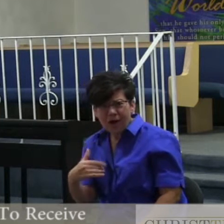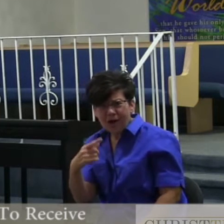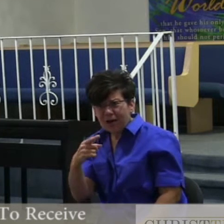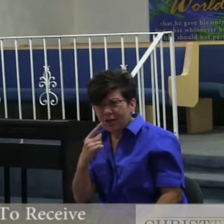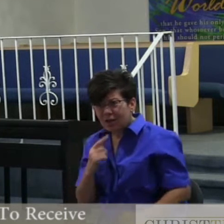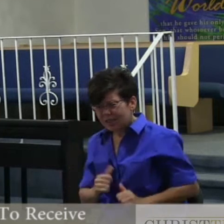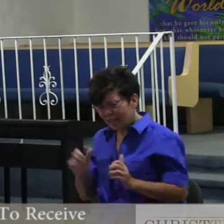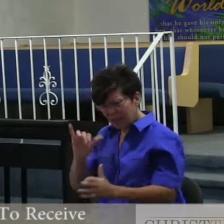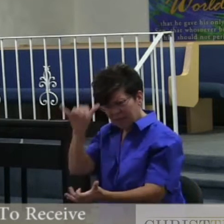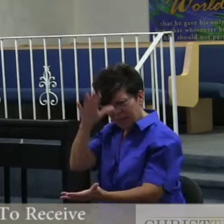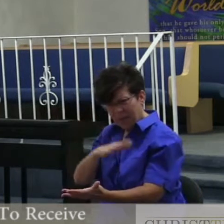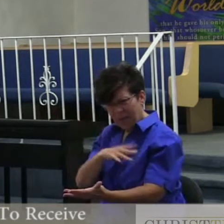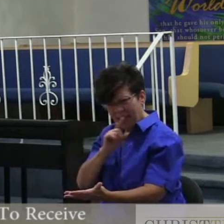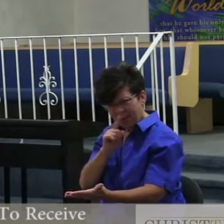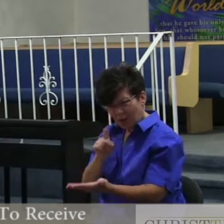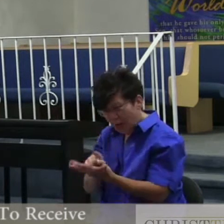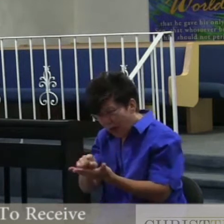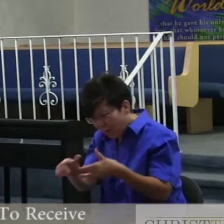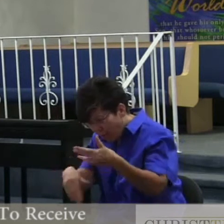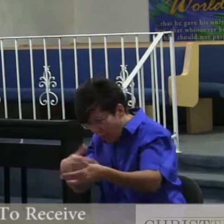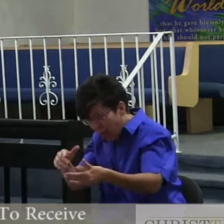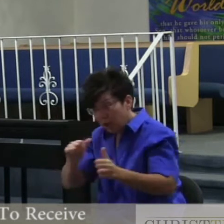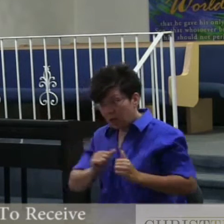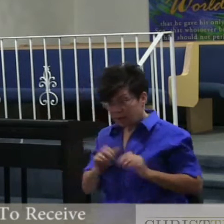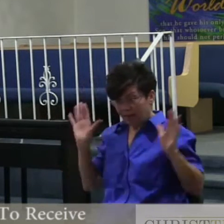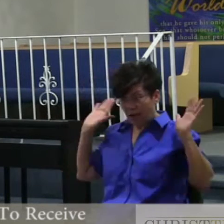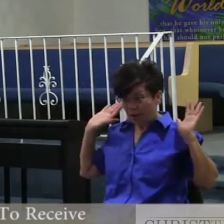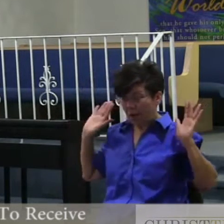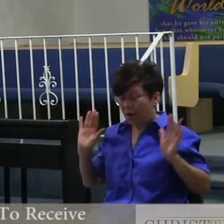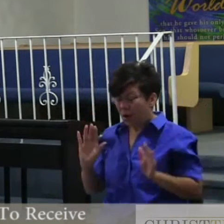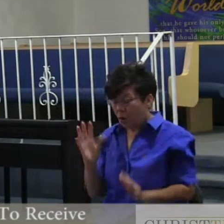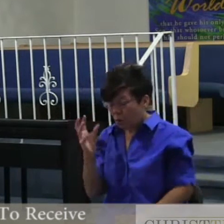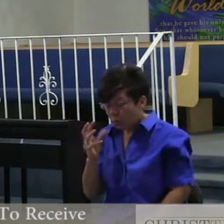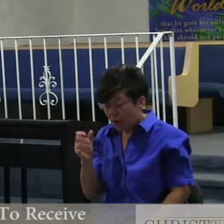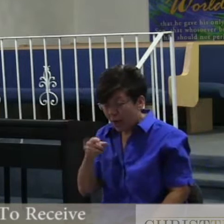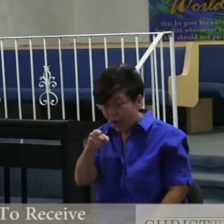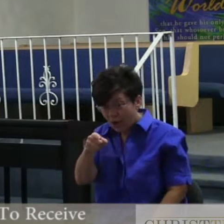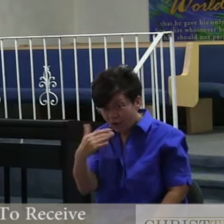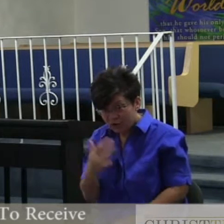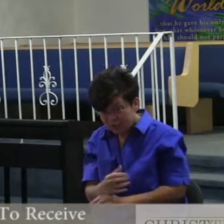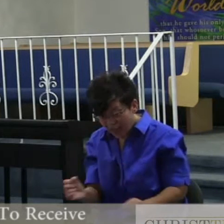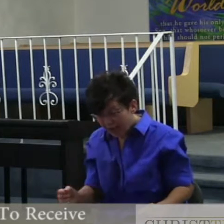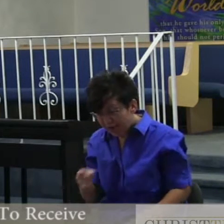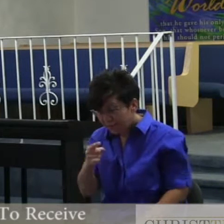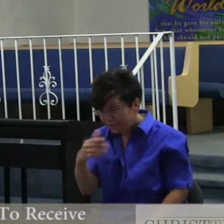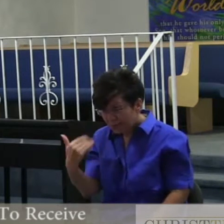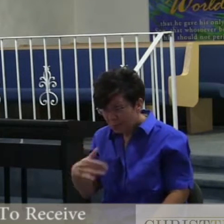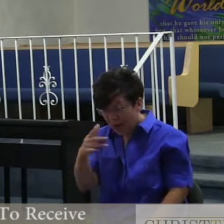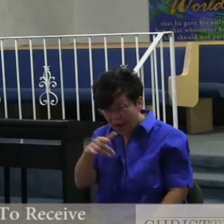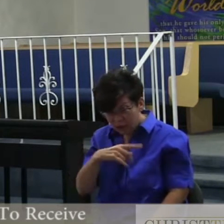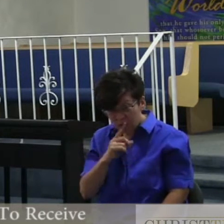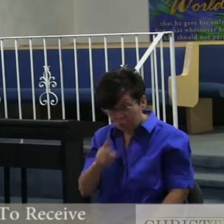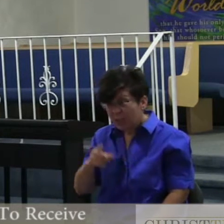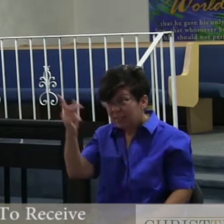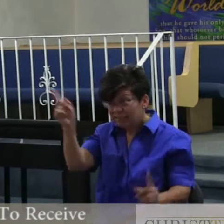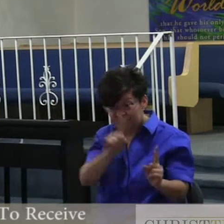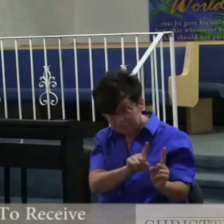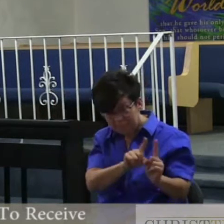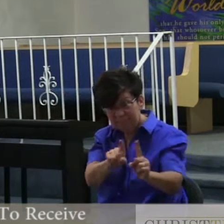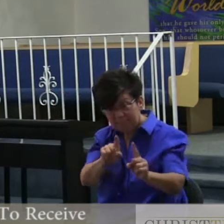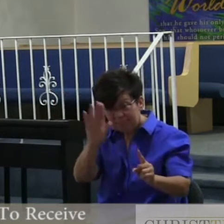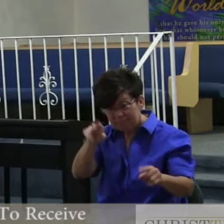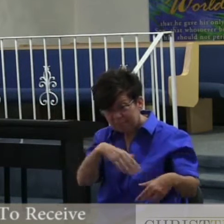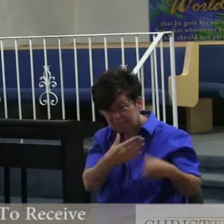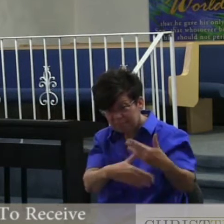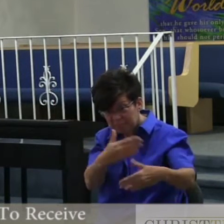gave up the man that she loved. Wow, she is saved. Wow, she is really walking with God.